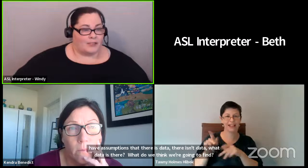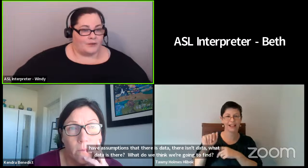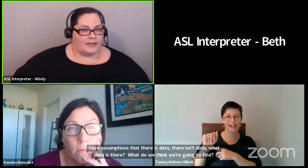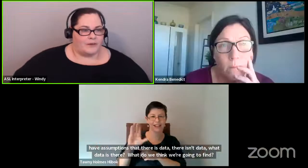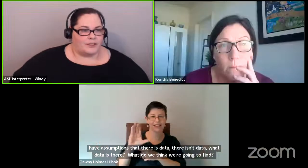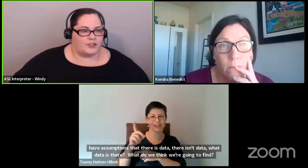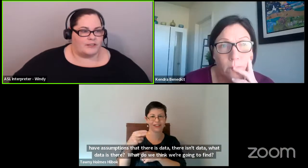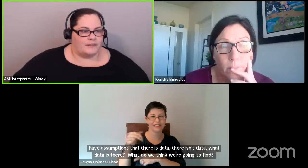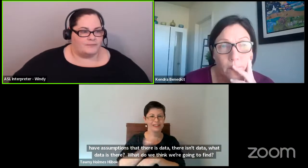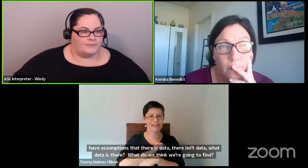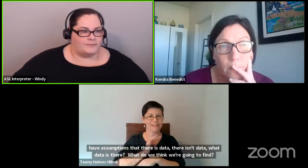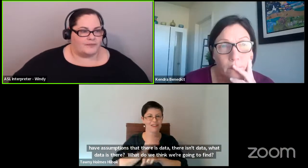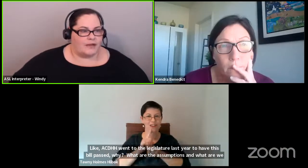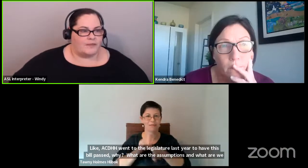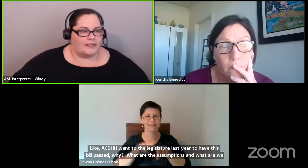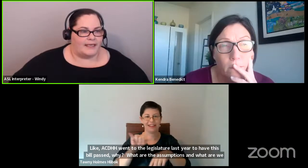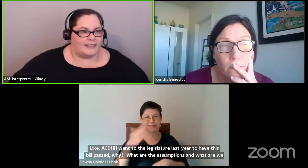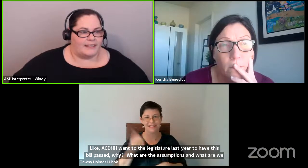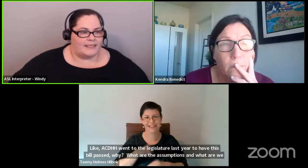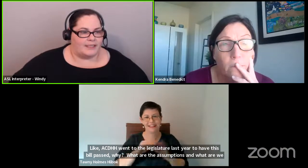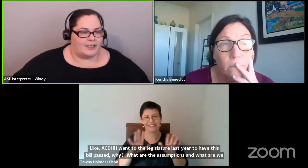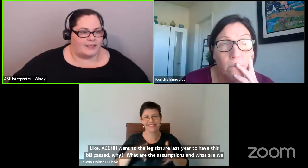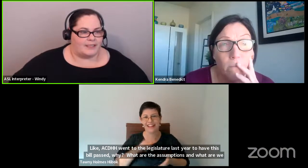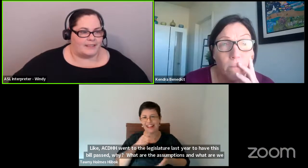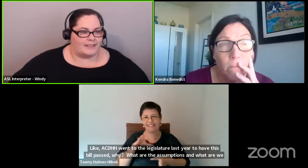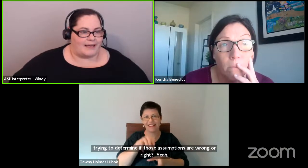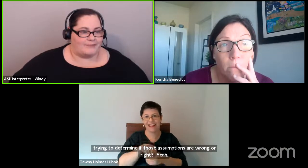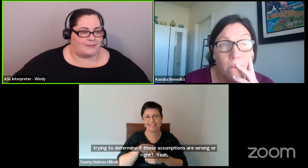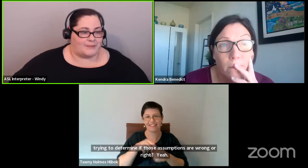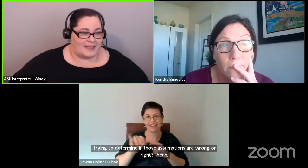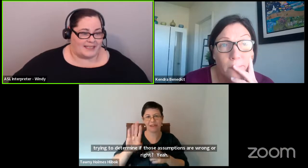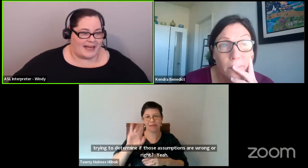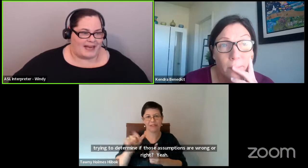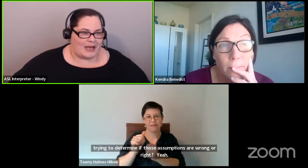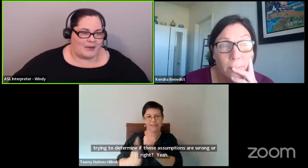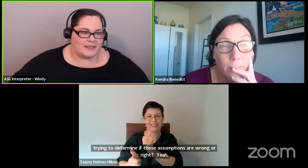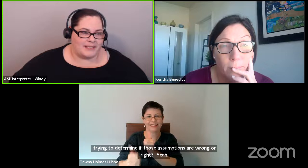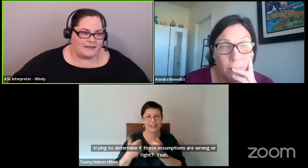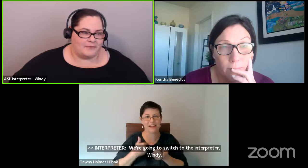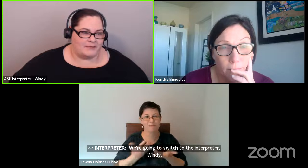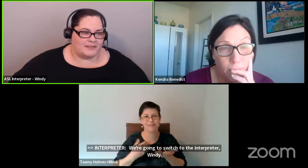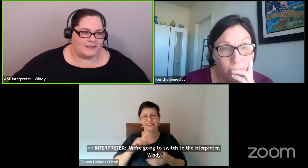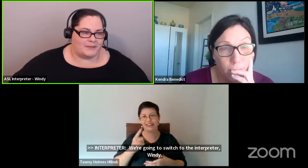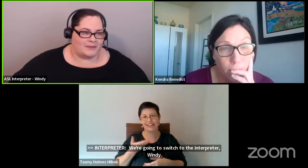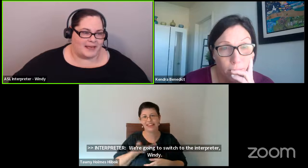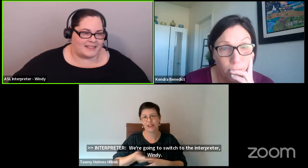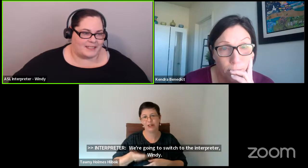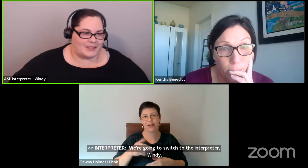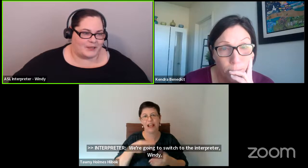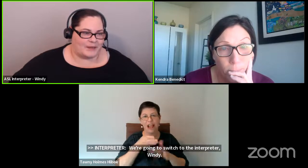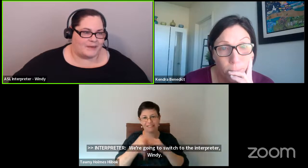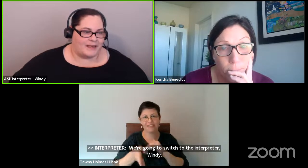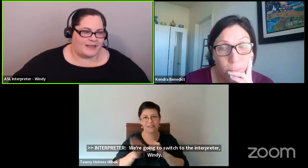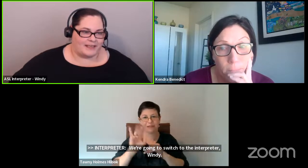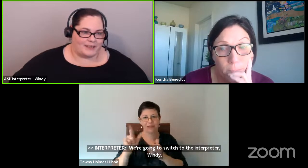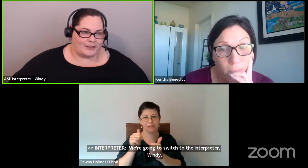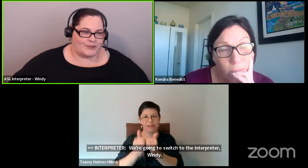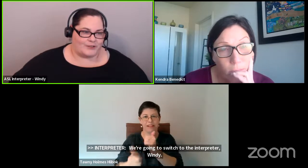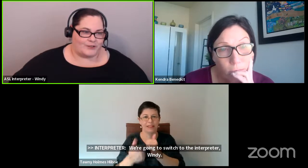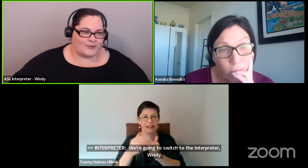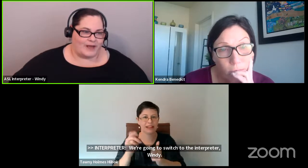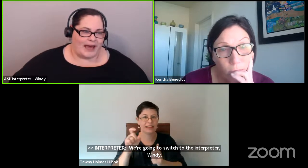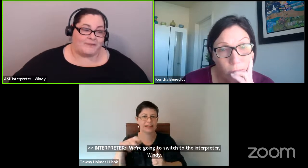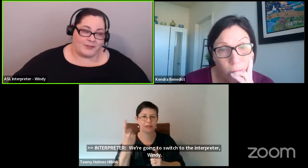Yeah, that's a great question. I will let ACDHH staff respond to that. I was not involved in the bill passage, so I'm